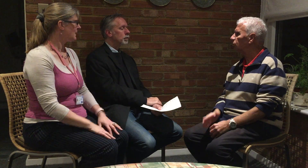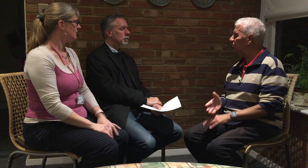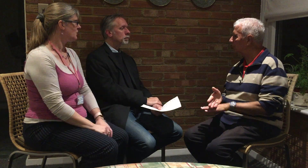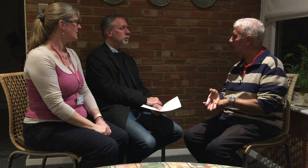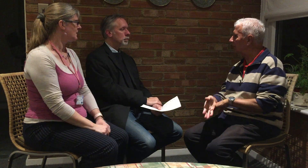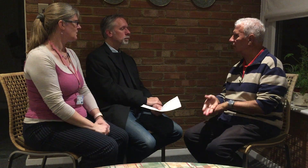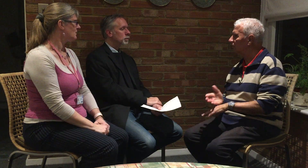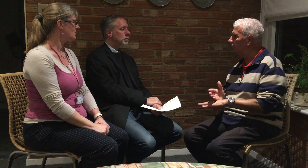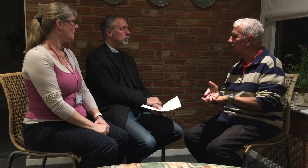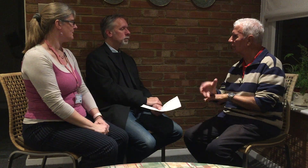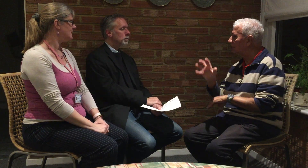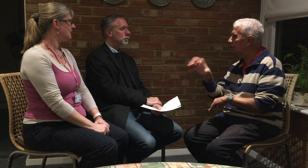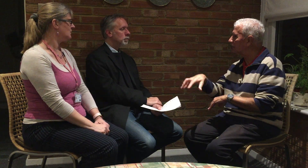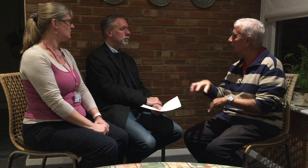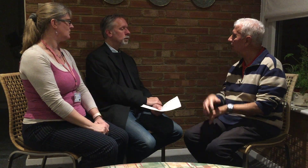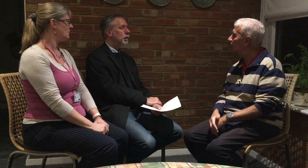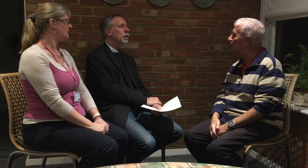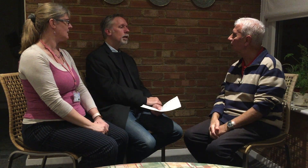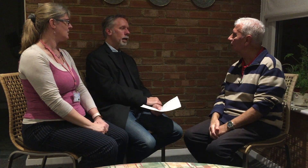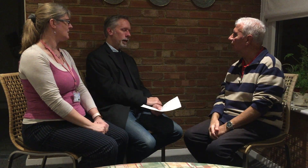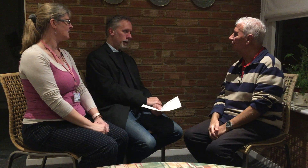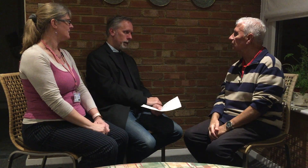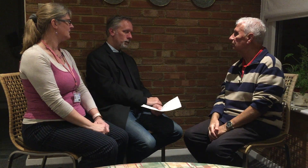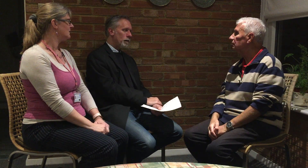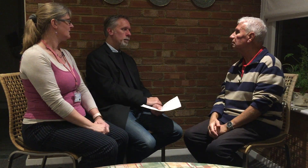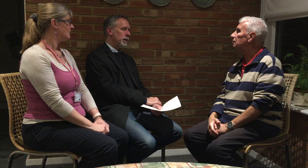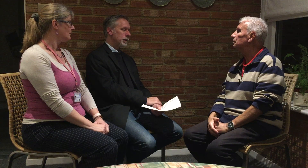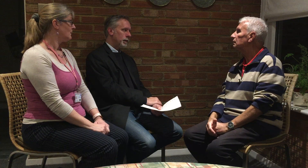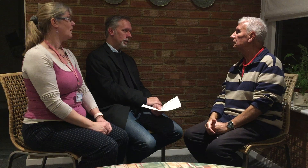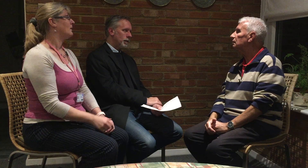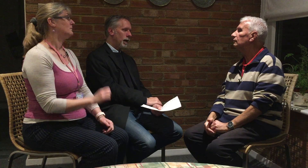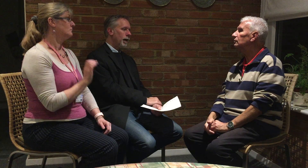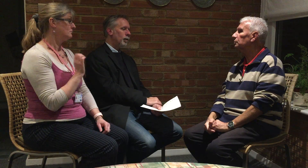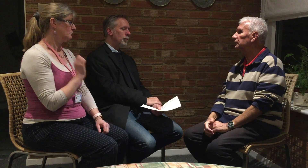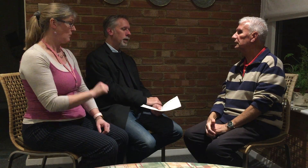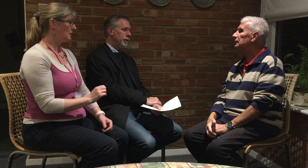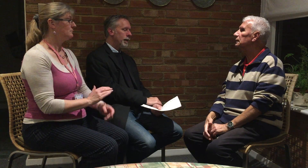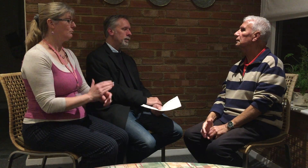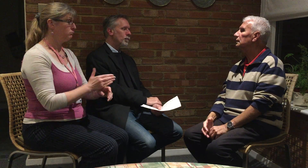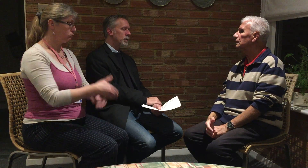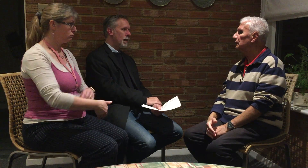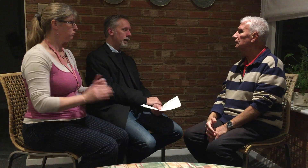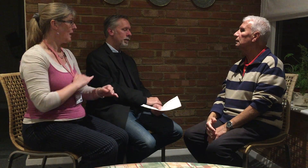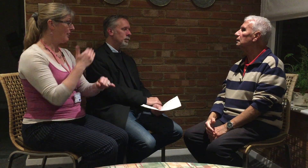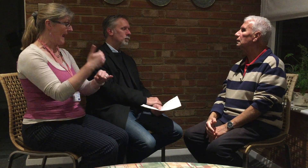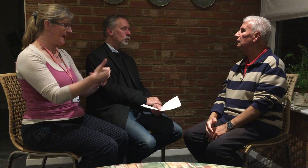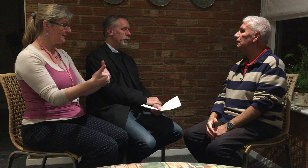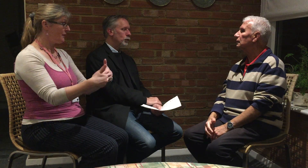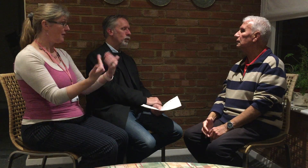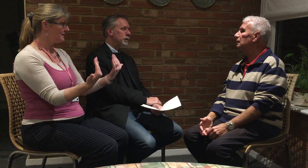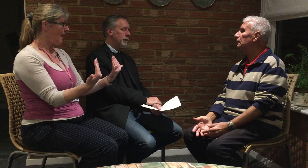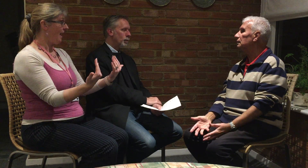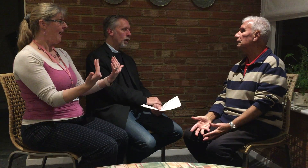Bank tube station. Well, it's quite a busy tube station, isn't it? It is very busy. At the end of the day, when you try to come